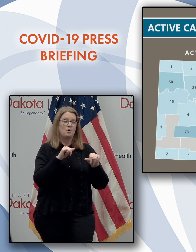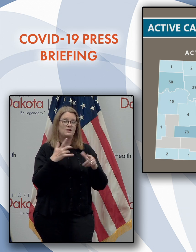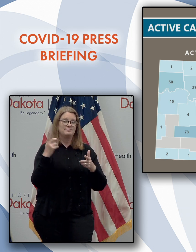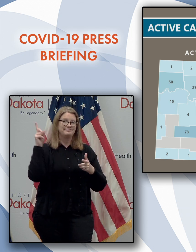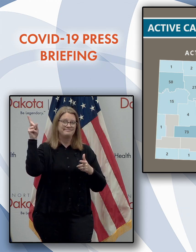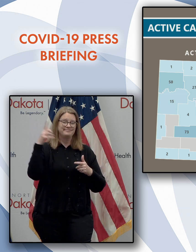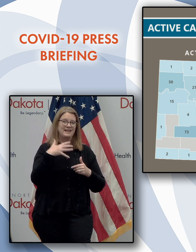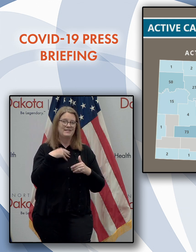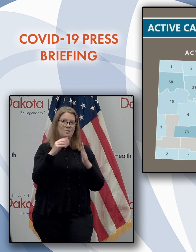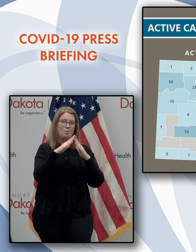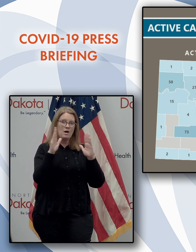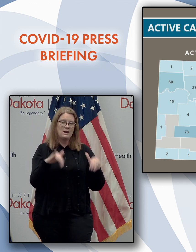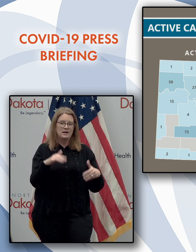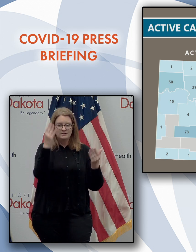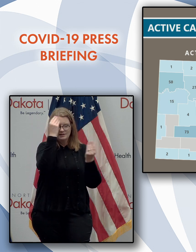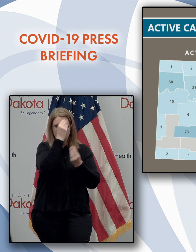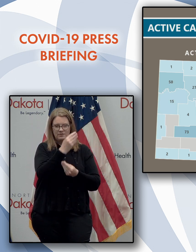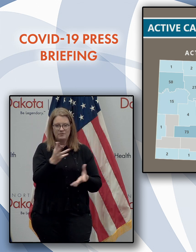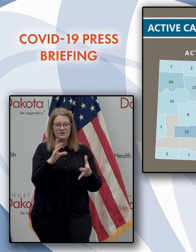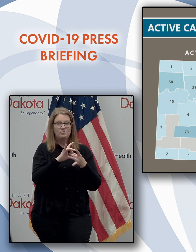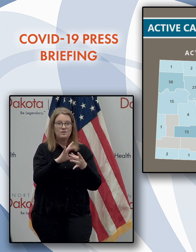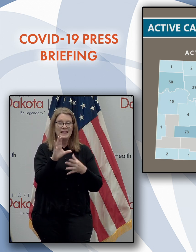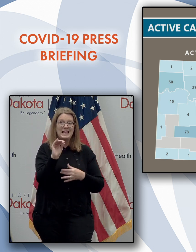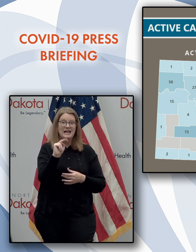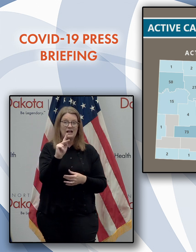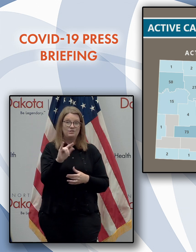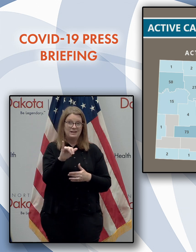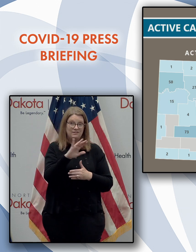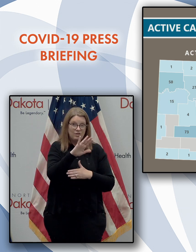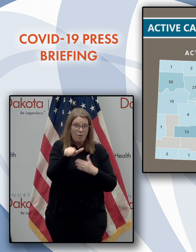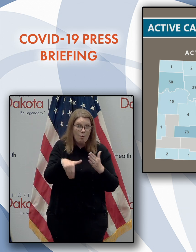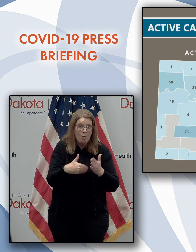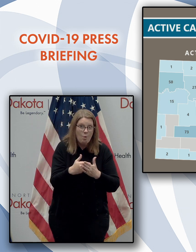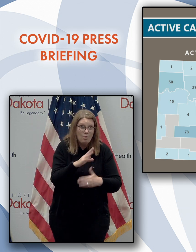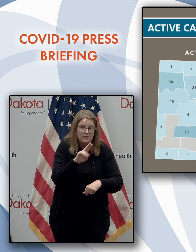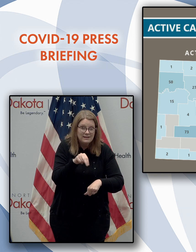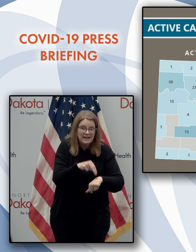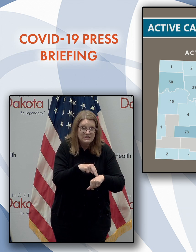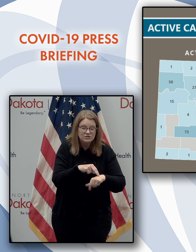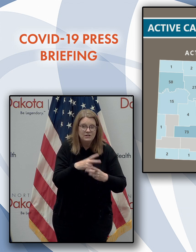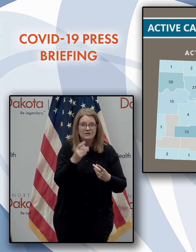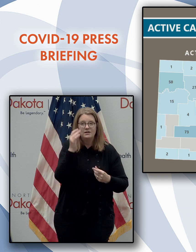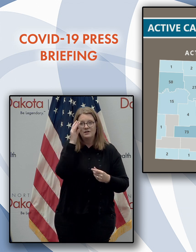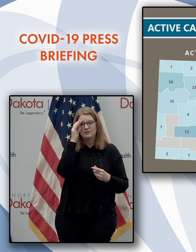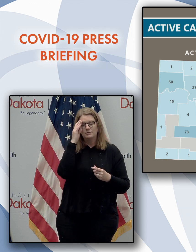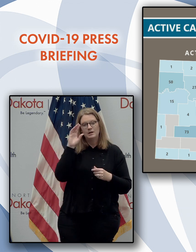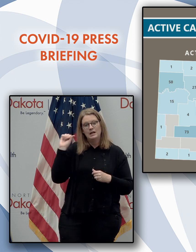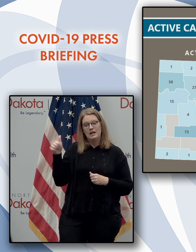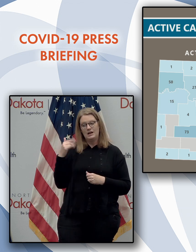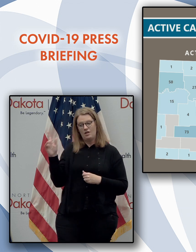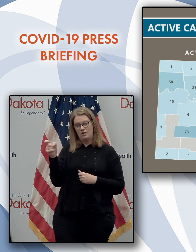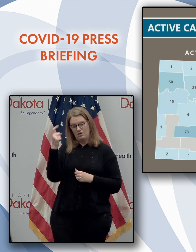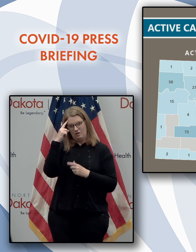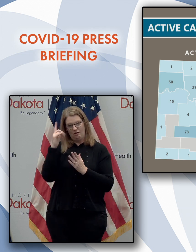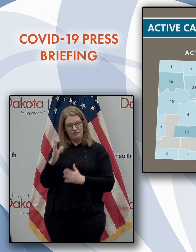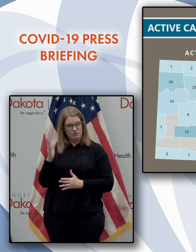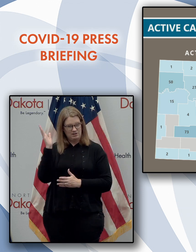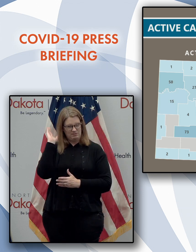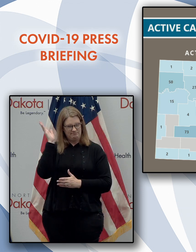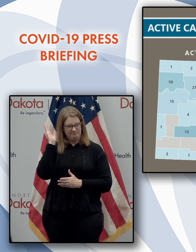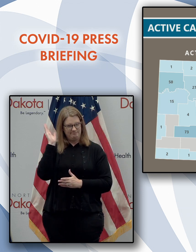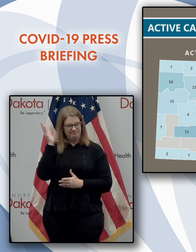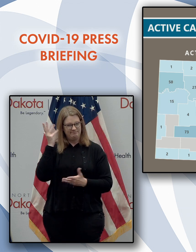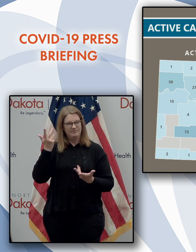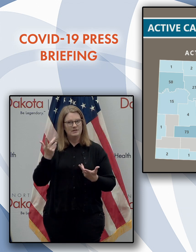House data, which they do by county for the whole nation, and other governors that were speaking on the call today that